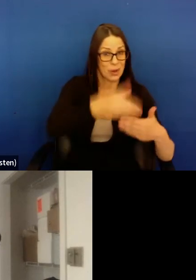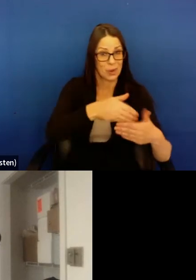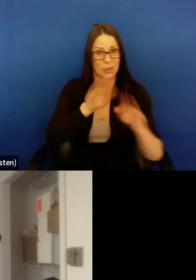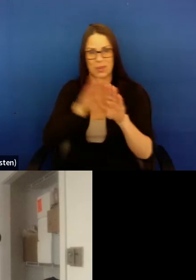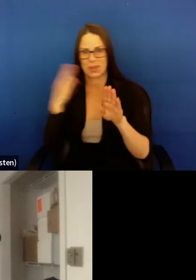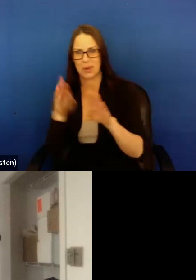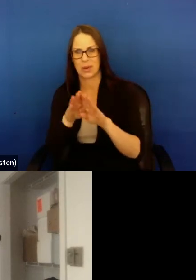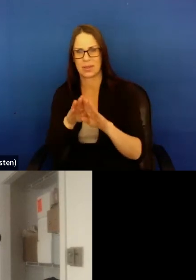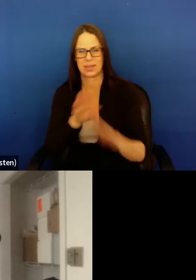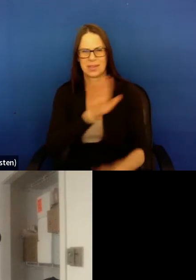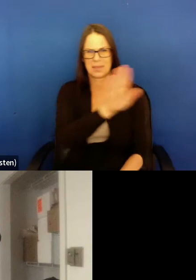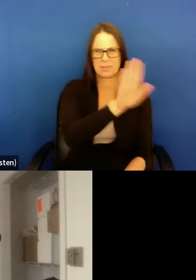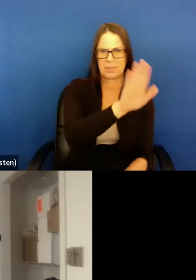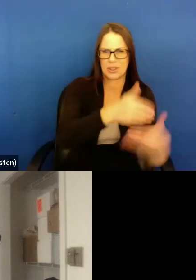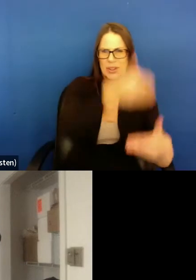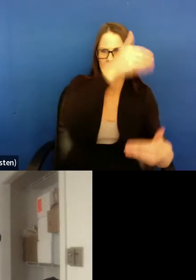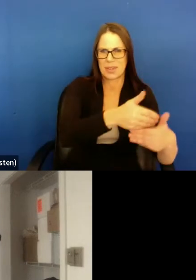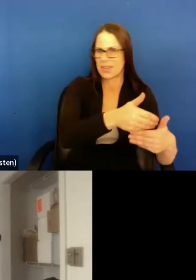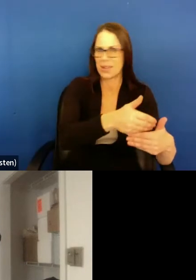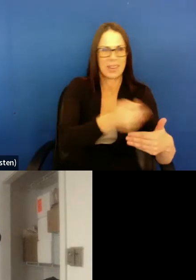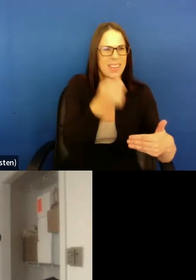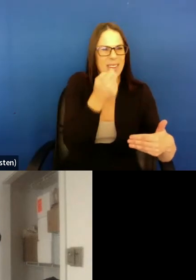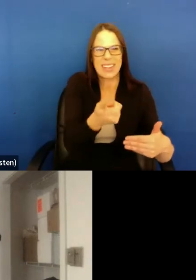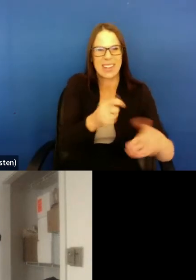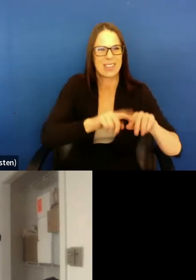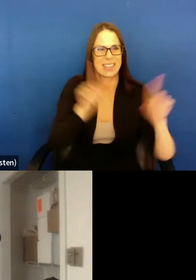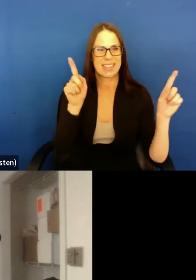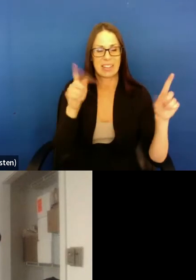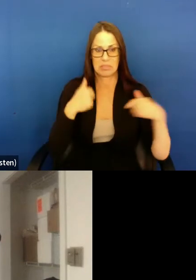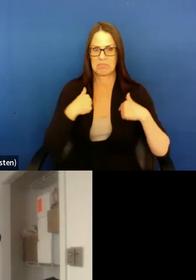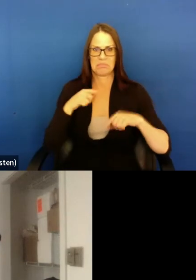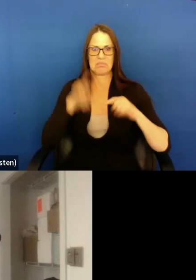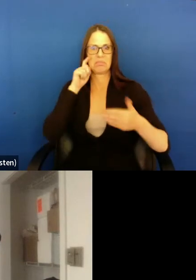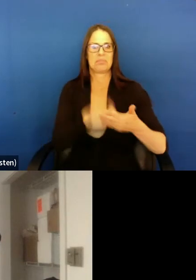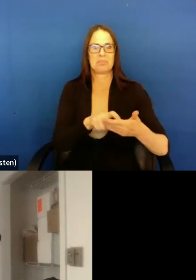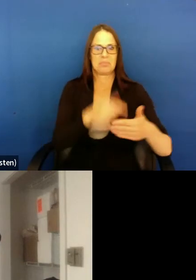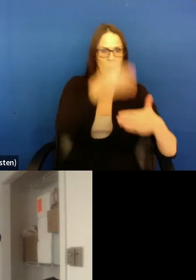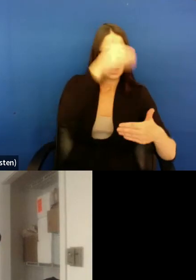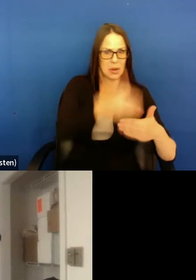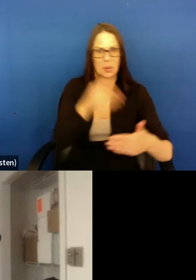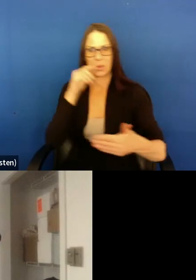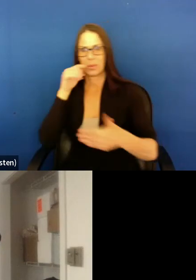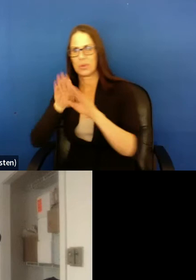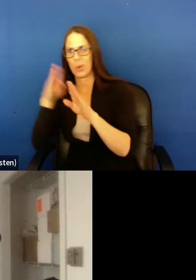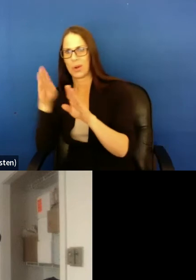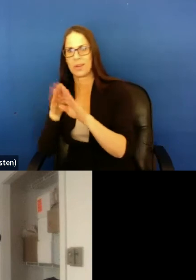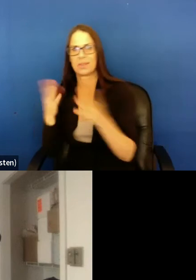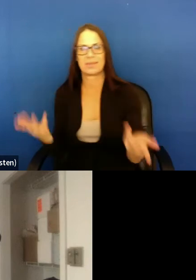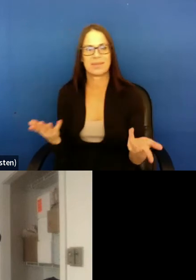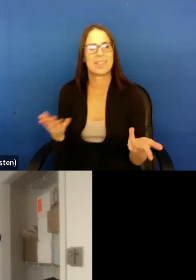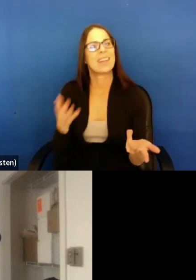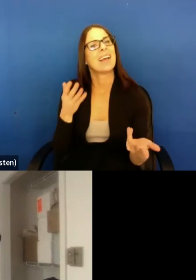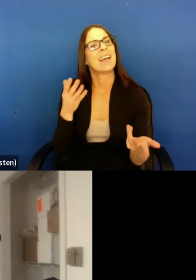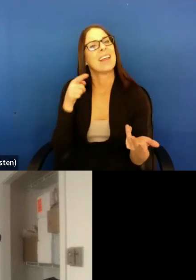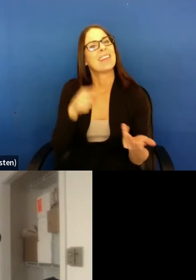on the window. There's a very little distinction between, at least I couldn't tell, between the door. Now, these are things that after orientation you learn,